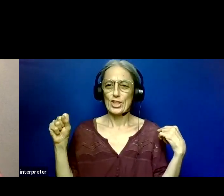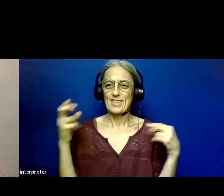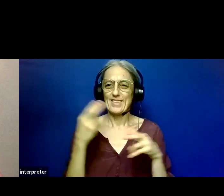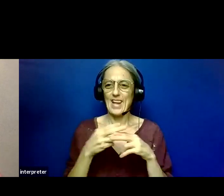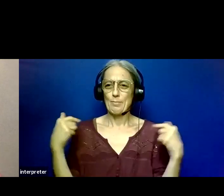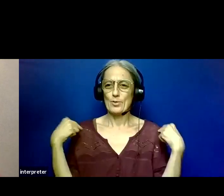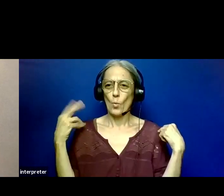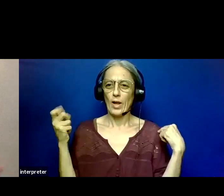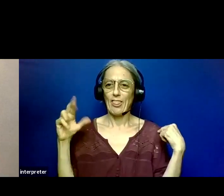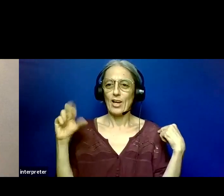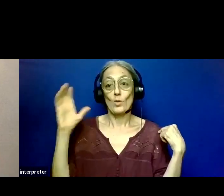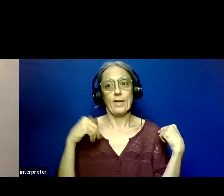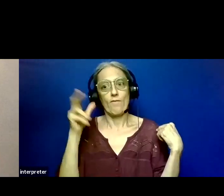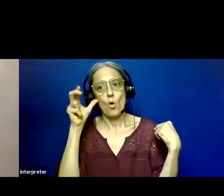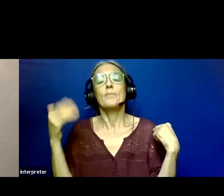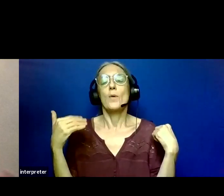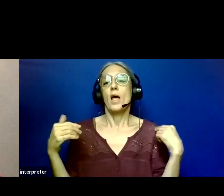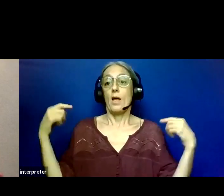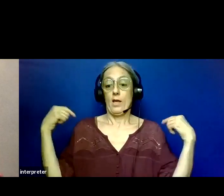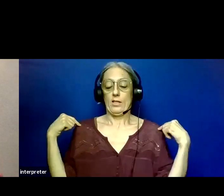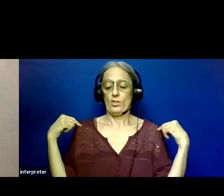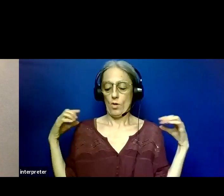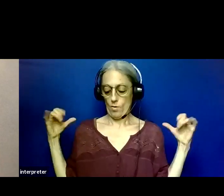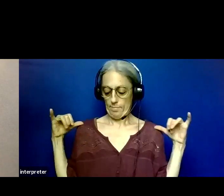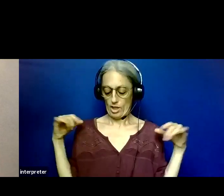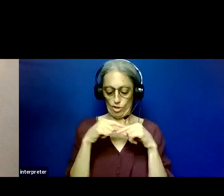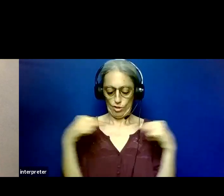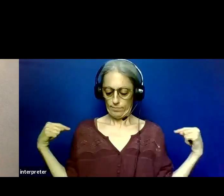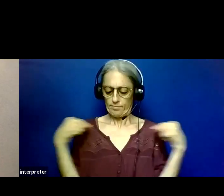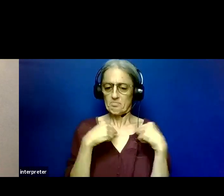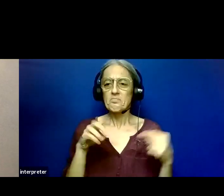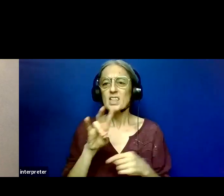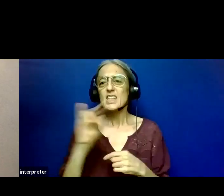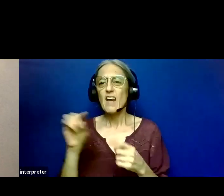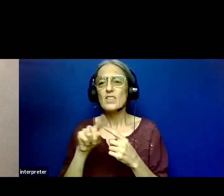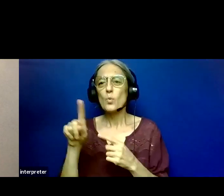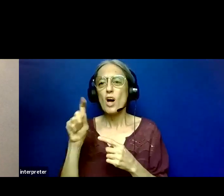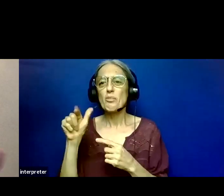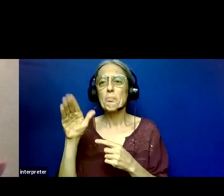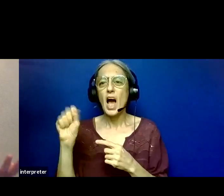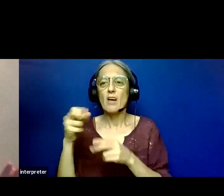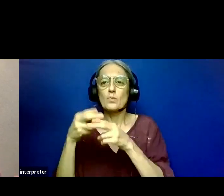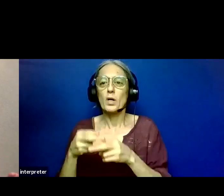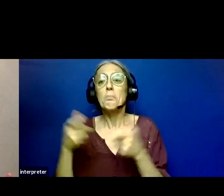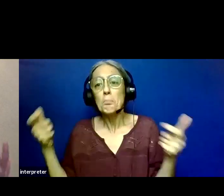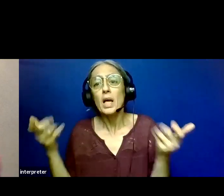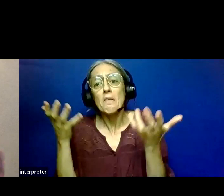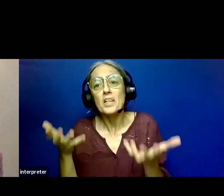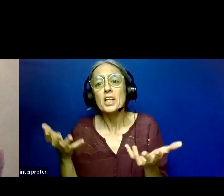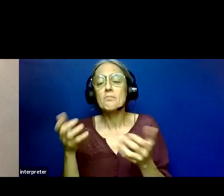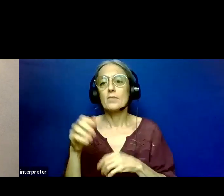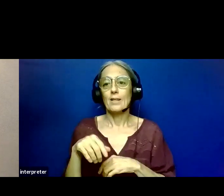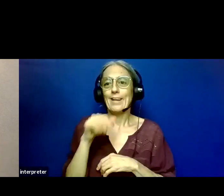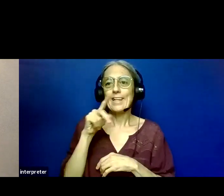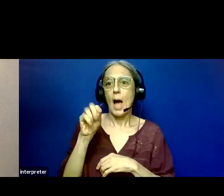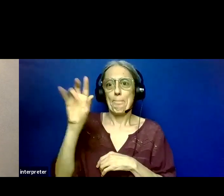this. And they generally weigh between 70 and 100 pounds. So they're big dog size. So again, they're not ponies, and people kind of freak